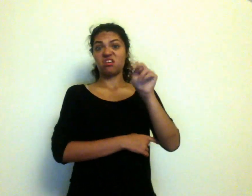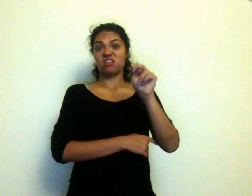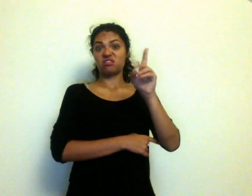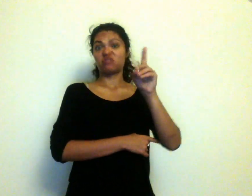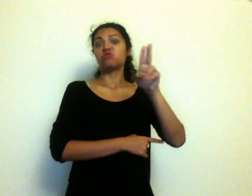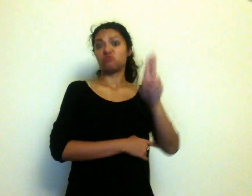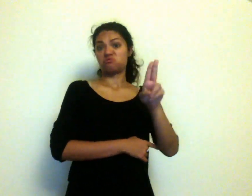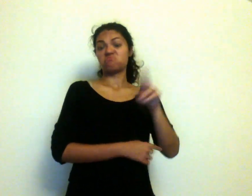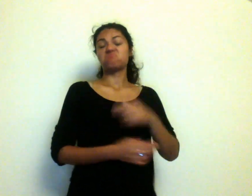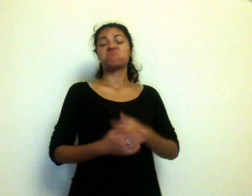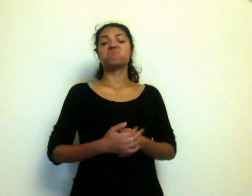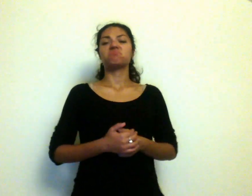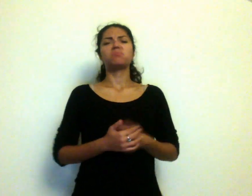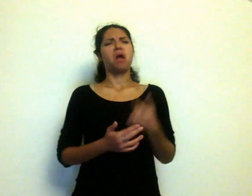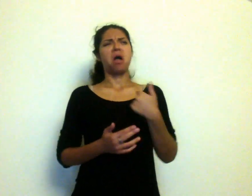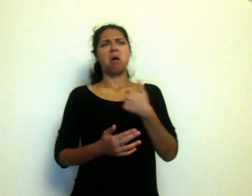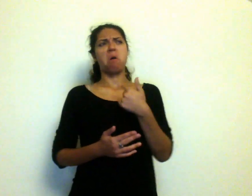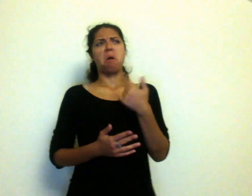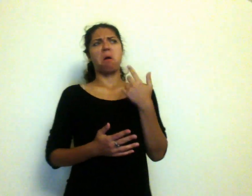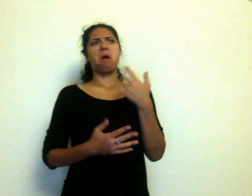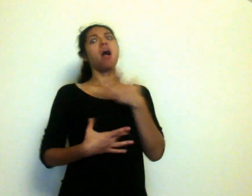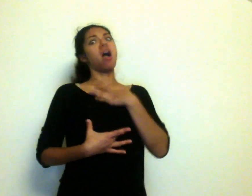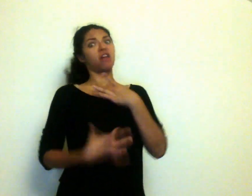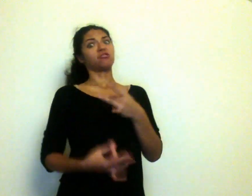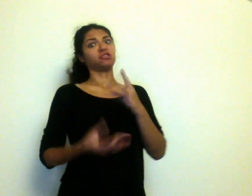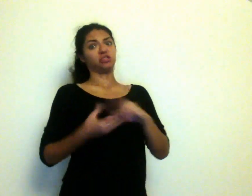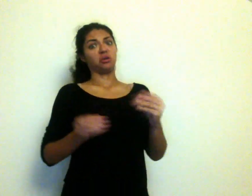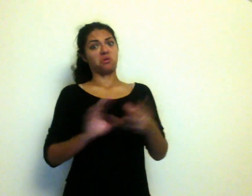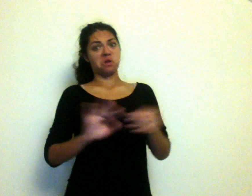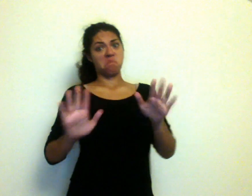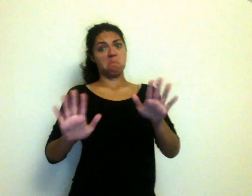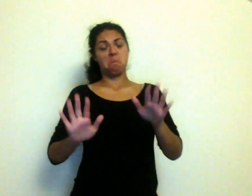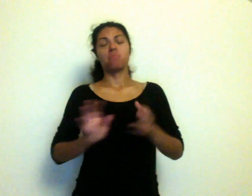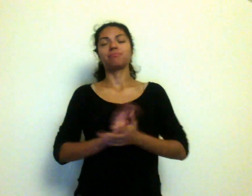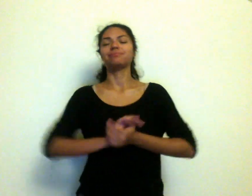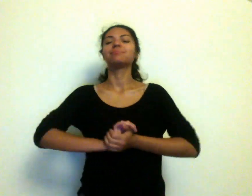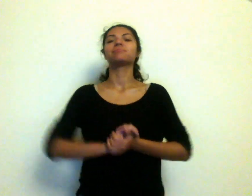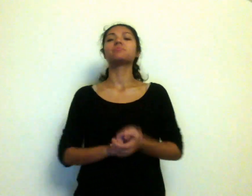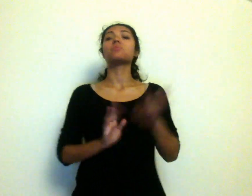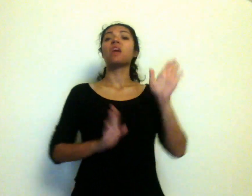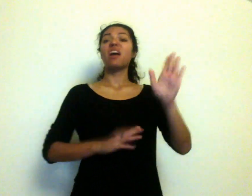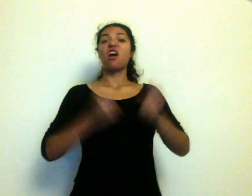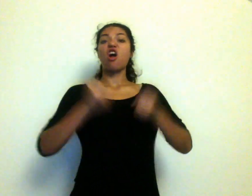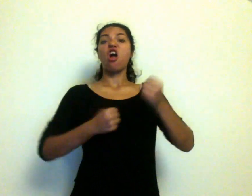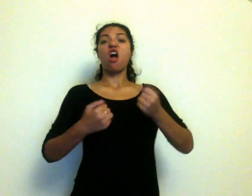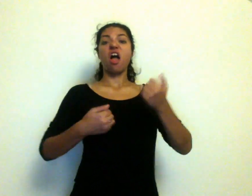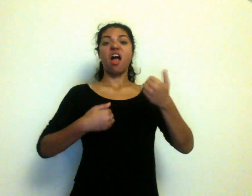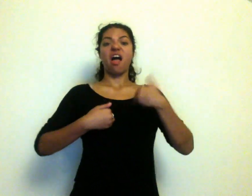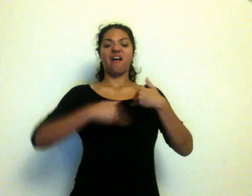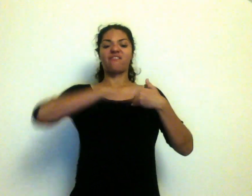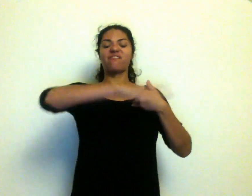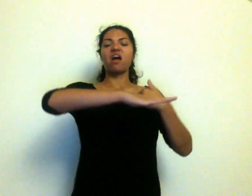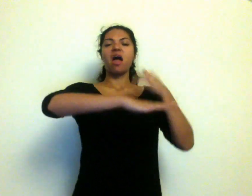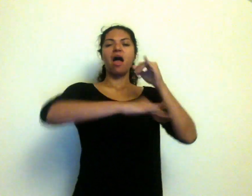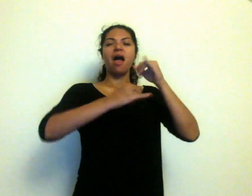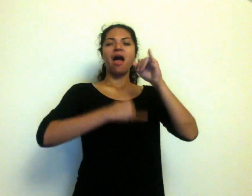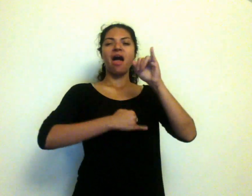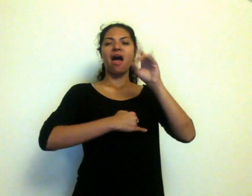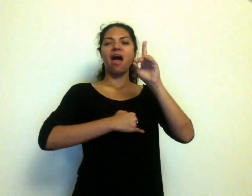and I think this is an interesting story for you to hear. In his car, all kinds of idols on the dashboard. I have known him for about